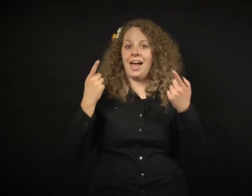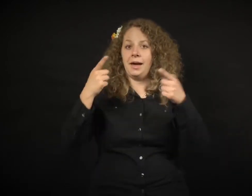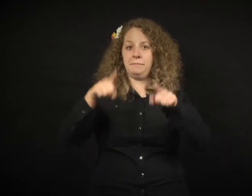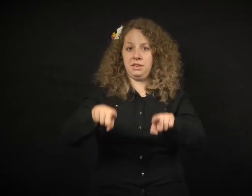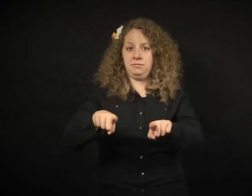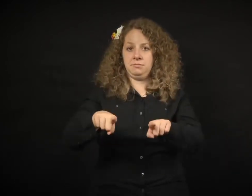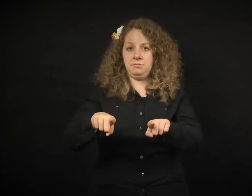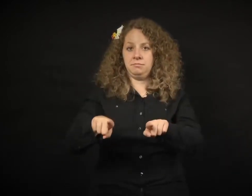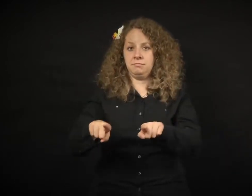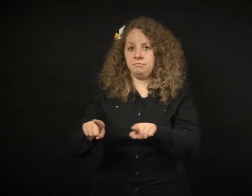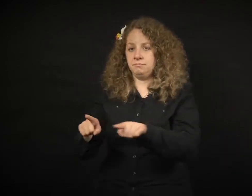happen,